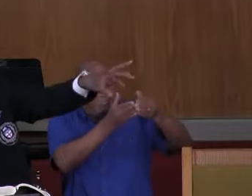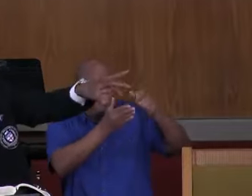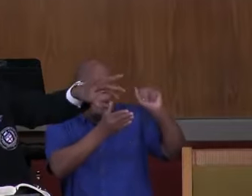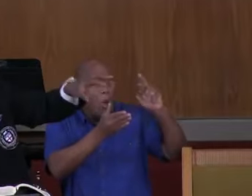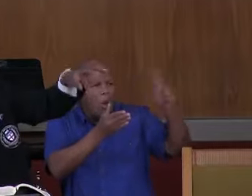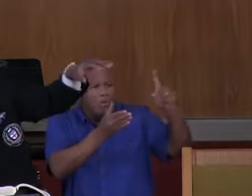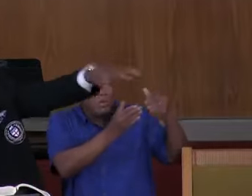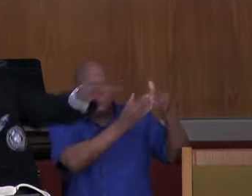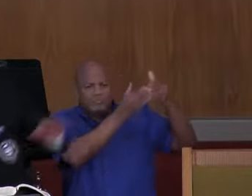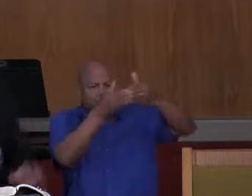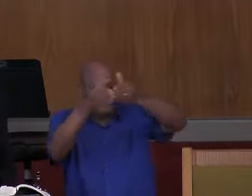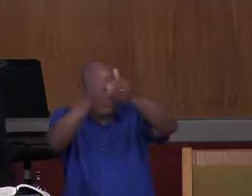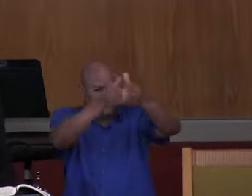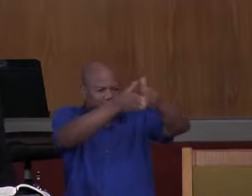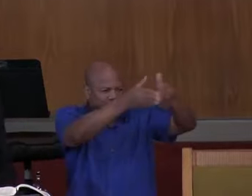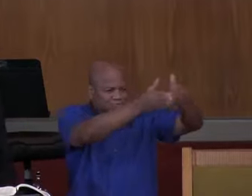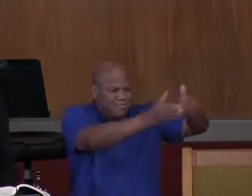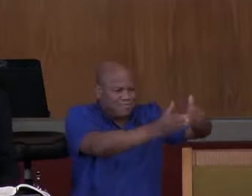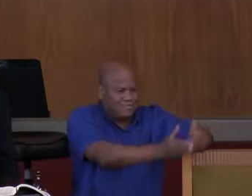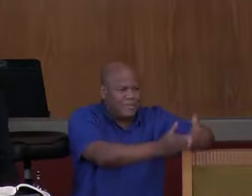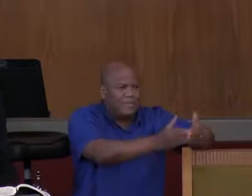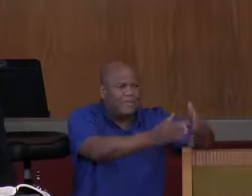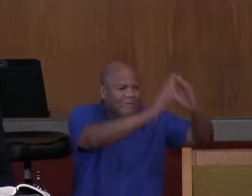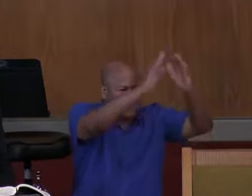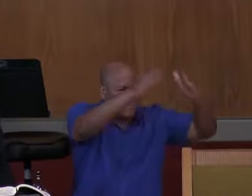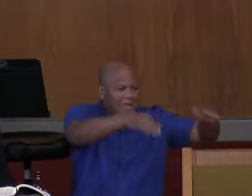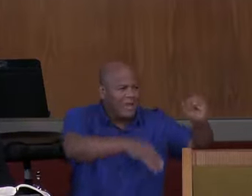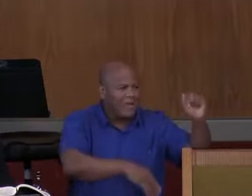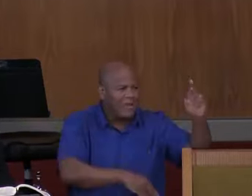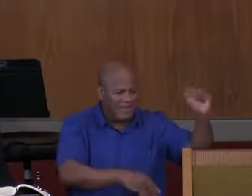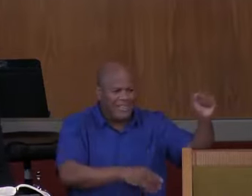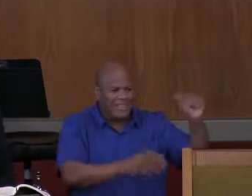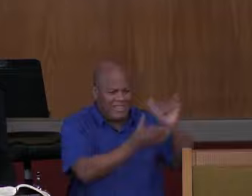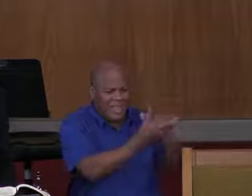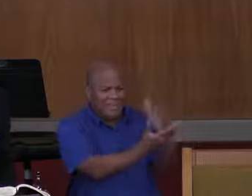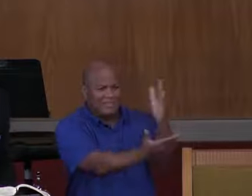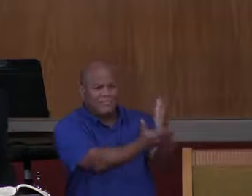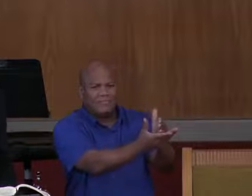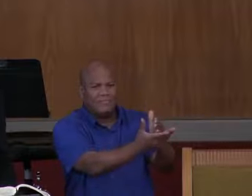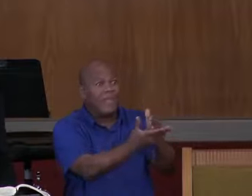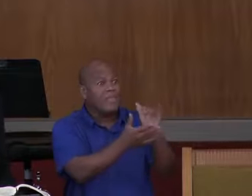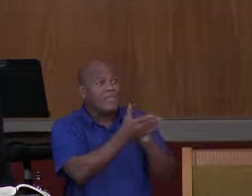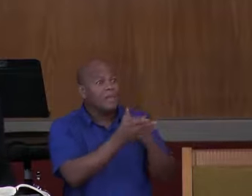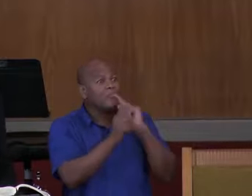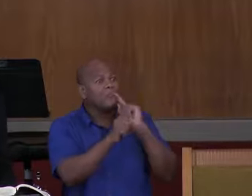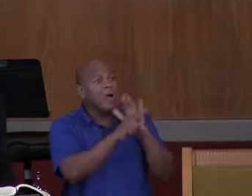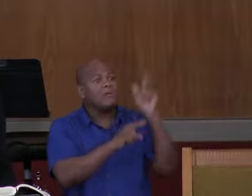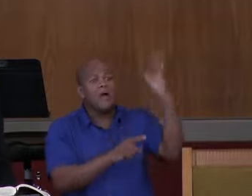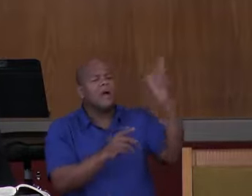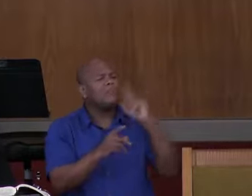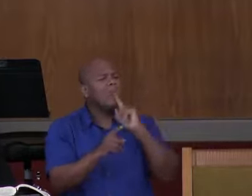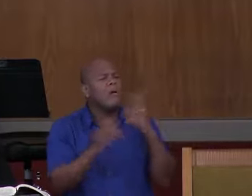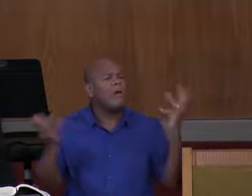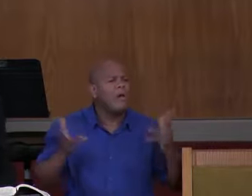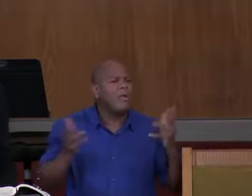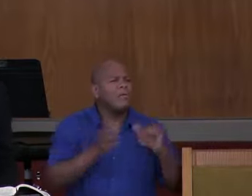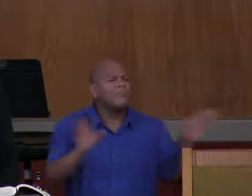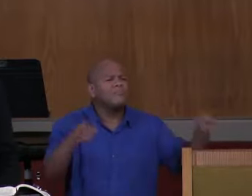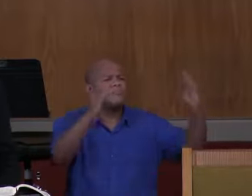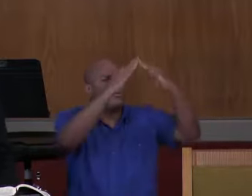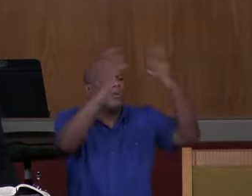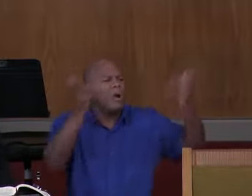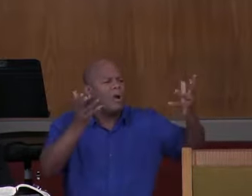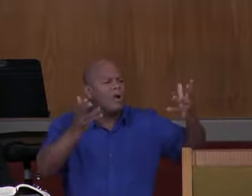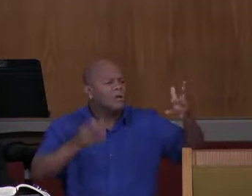as a sign while they were stuck on Ararat waiting for the waters to ascend. And it was a promise of God. What did God promise on that mountain? That